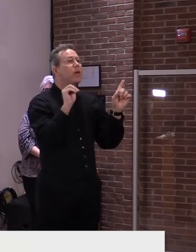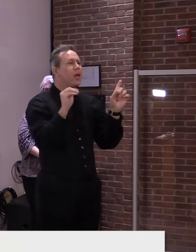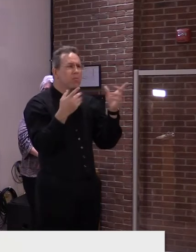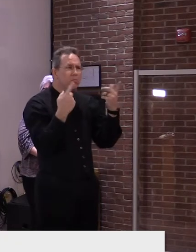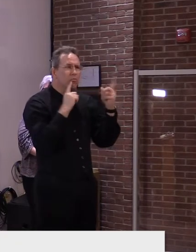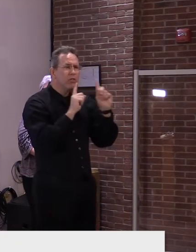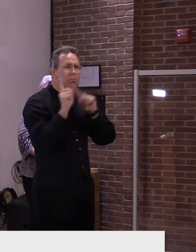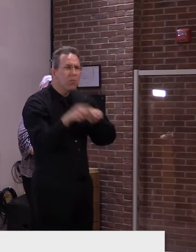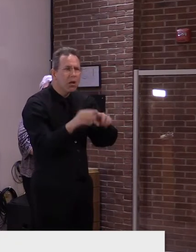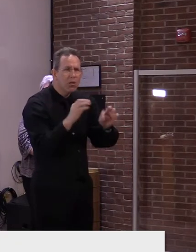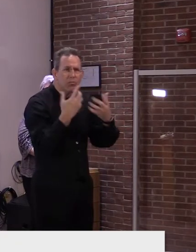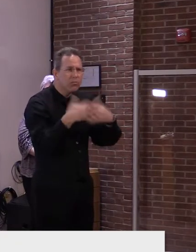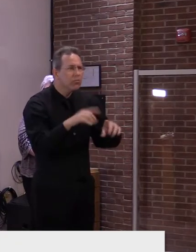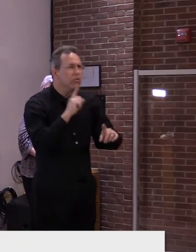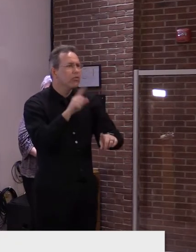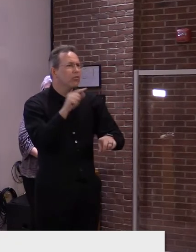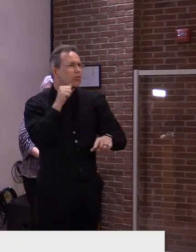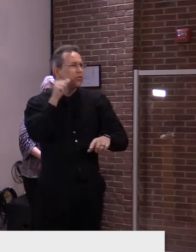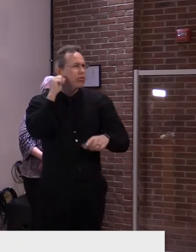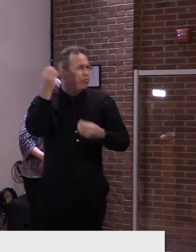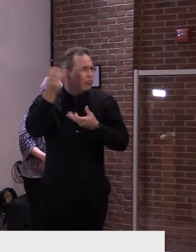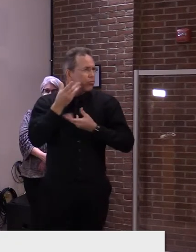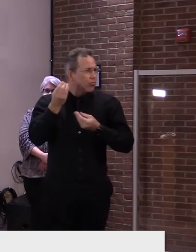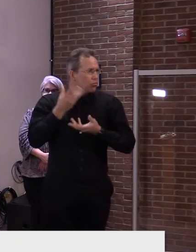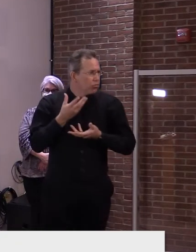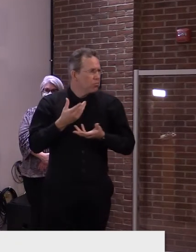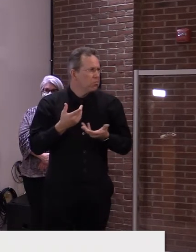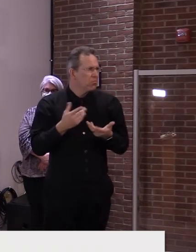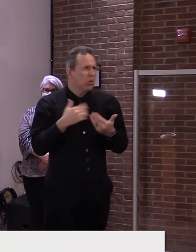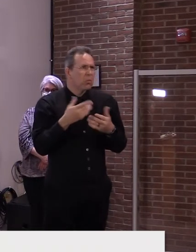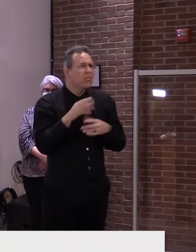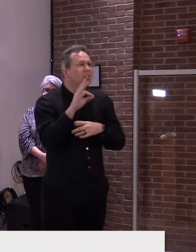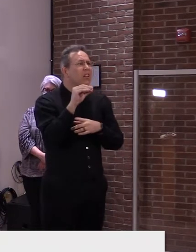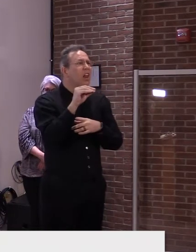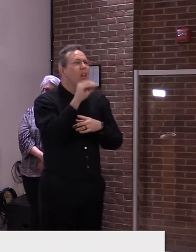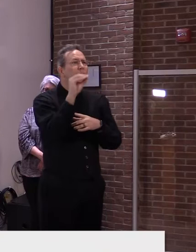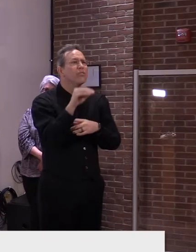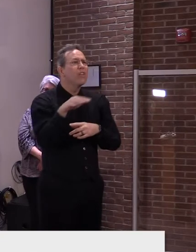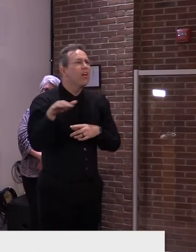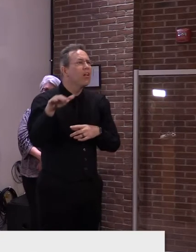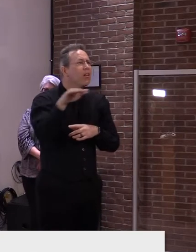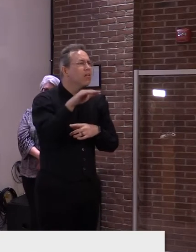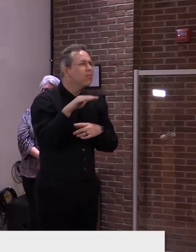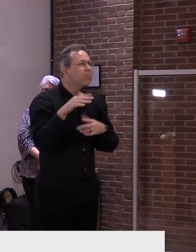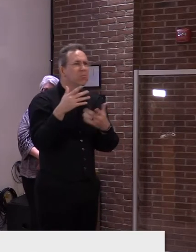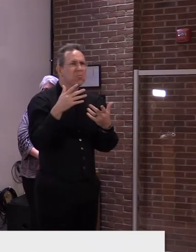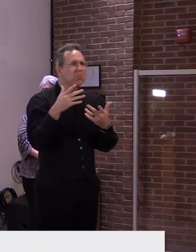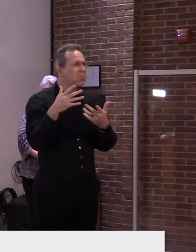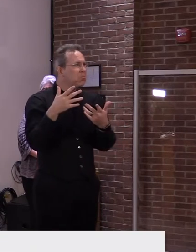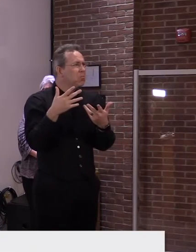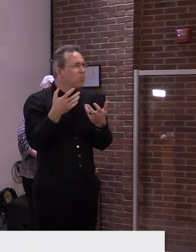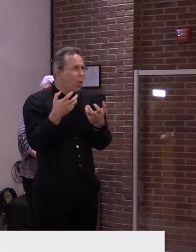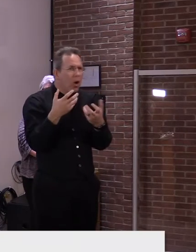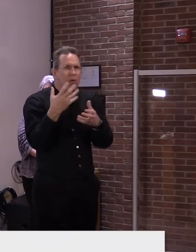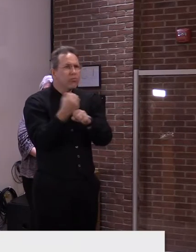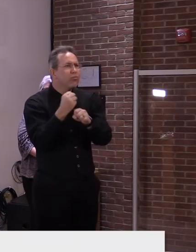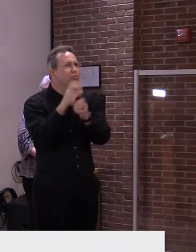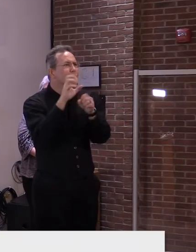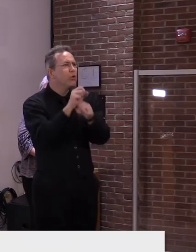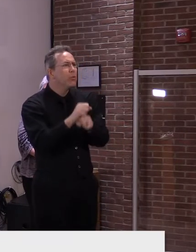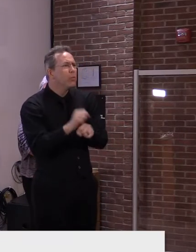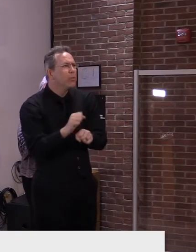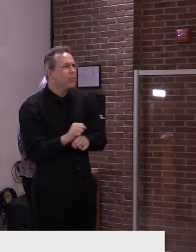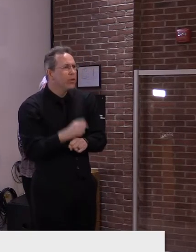scientific or not, but they told me that it was near 90% on the uptake on their staff. If you